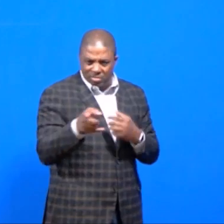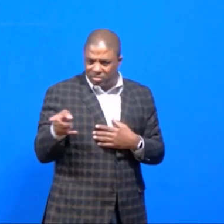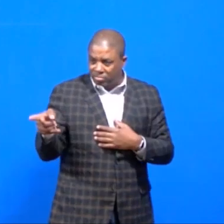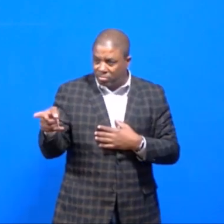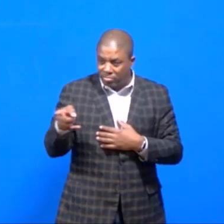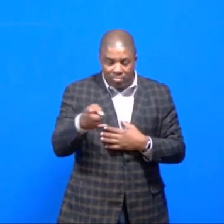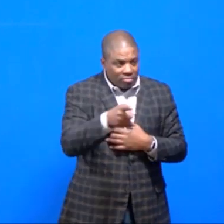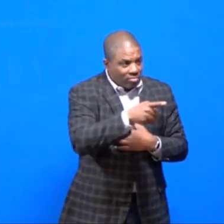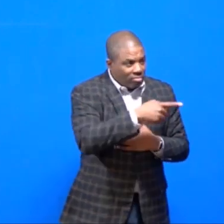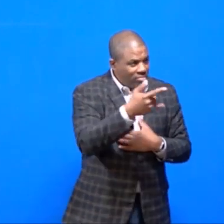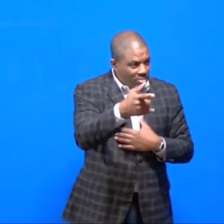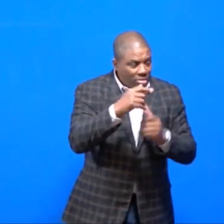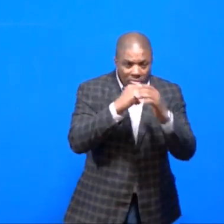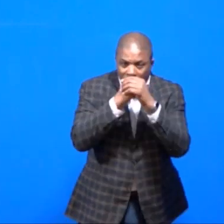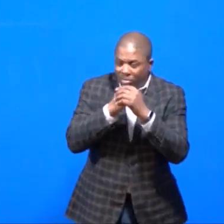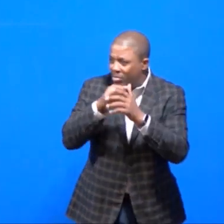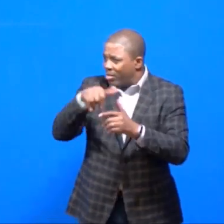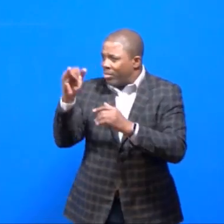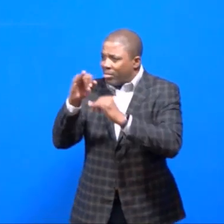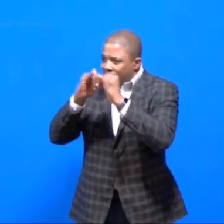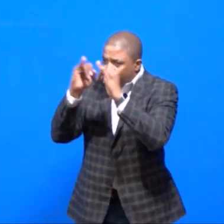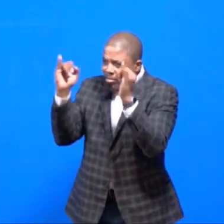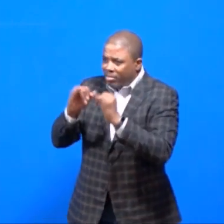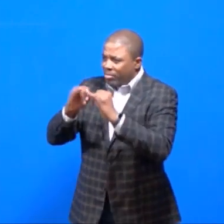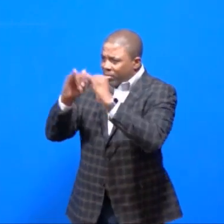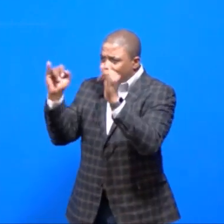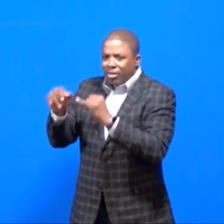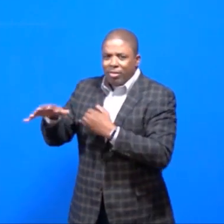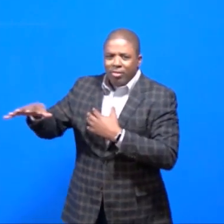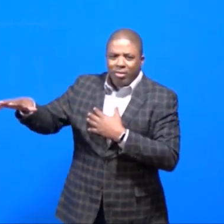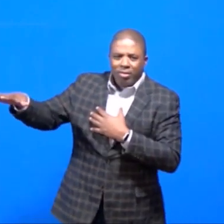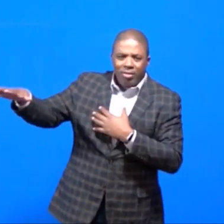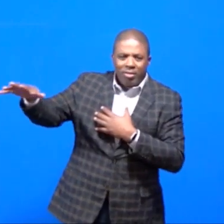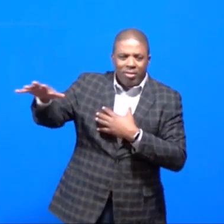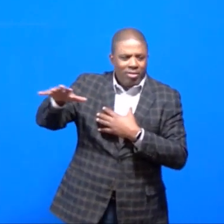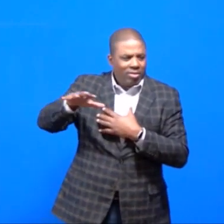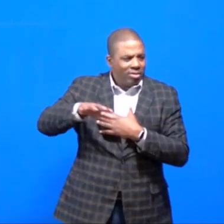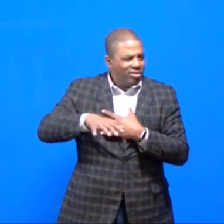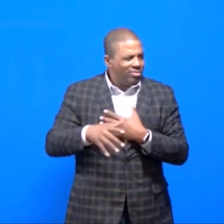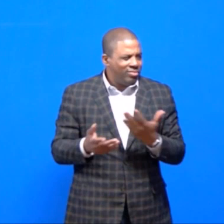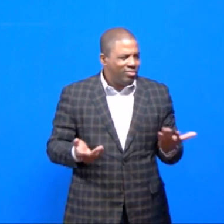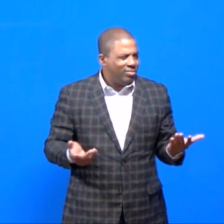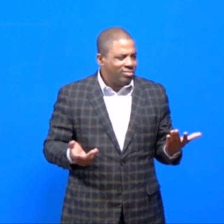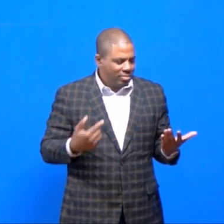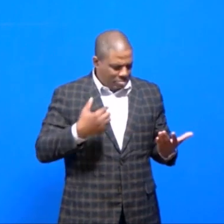my household, we will trust in the Lord and serve the Lord. We will not worship other idols.